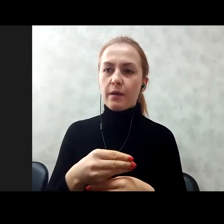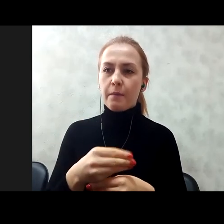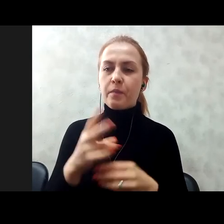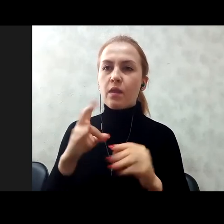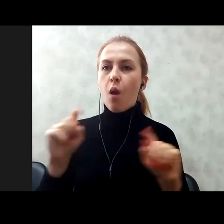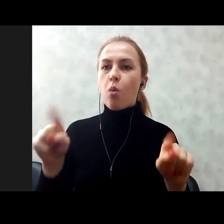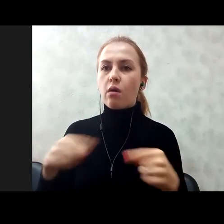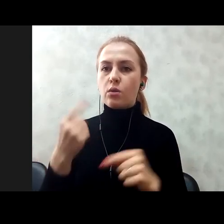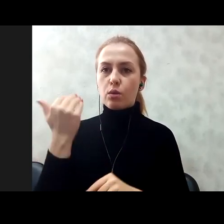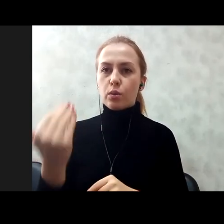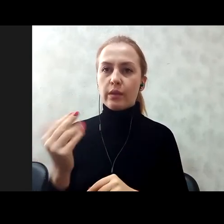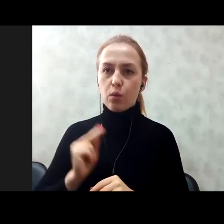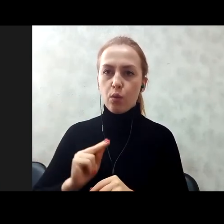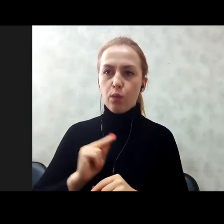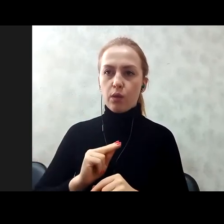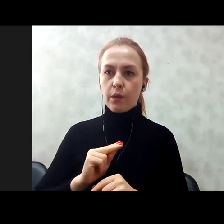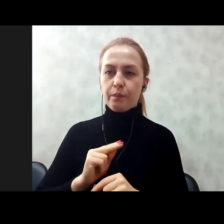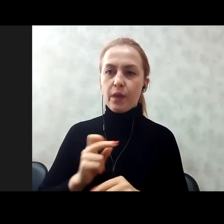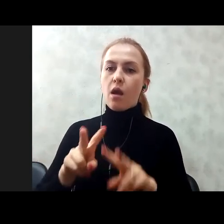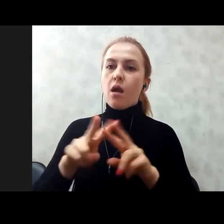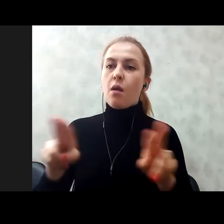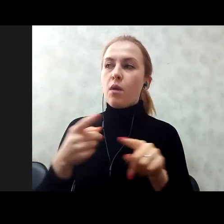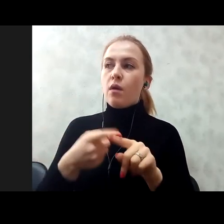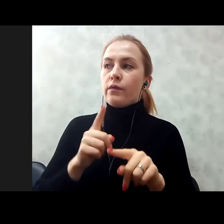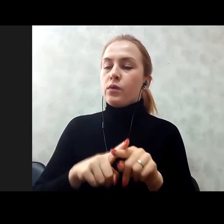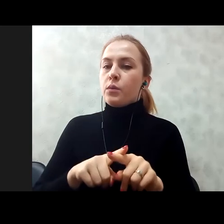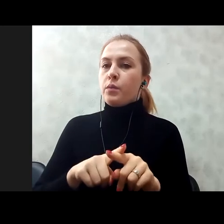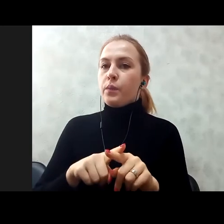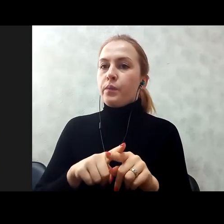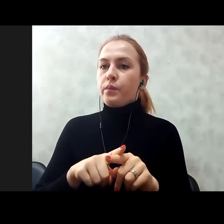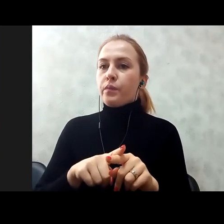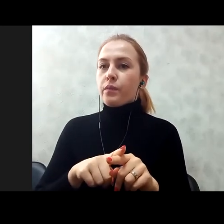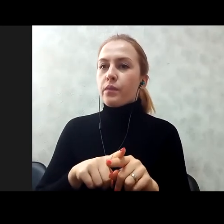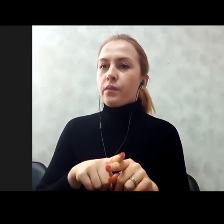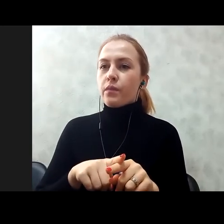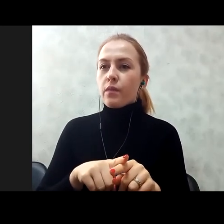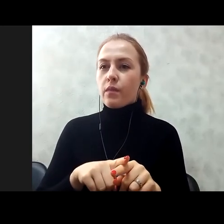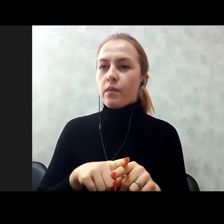several times during a week preceding the elections.